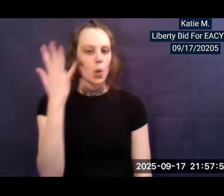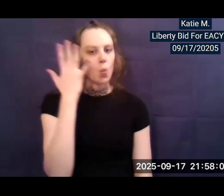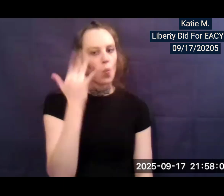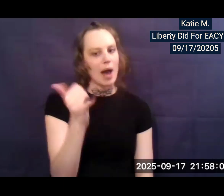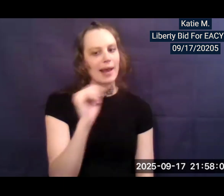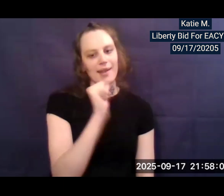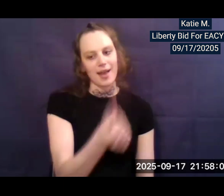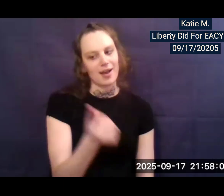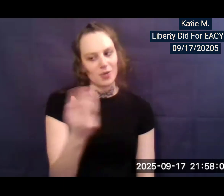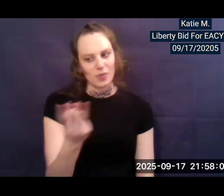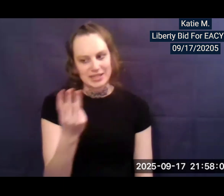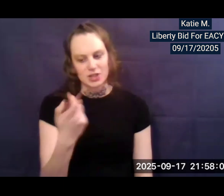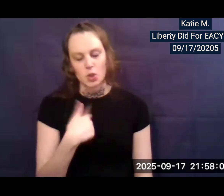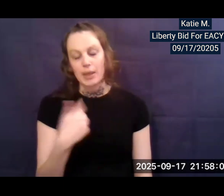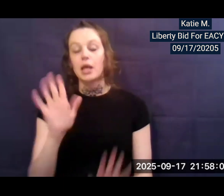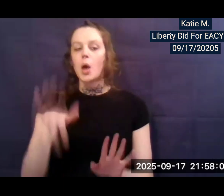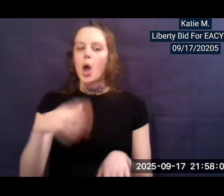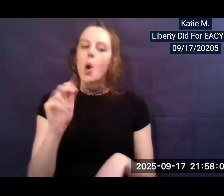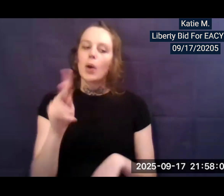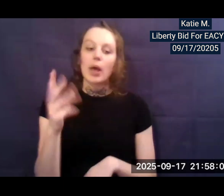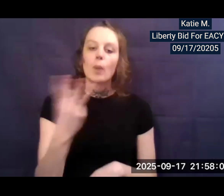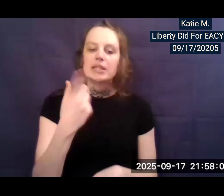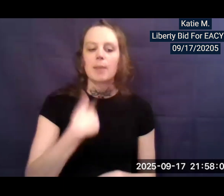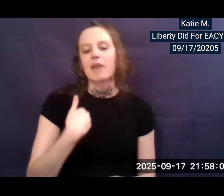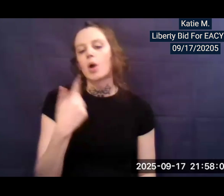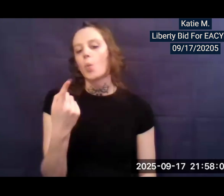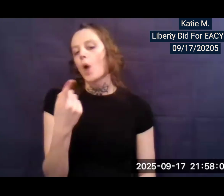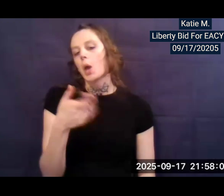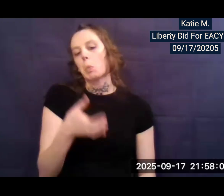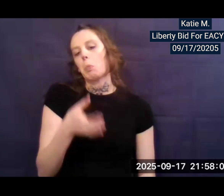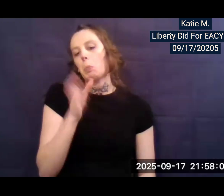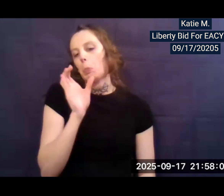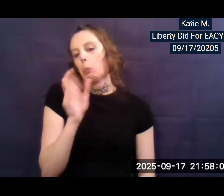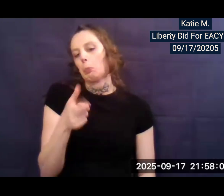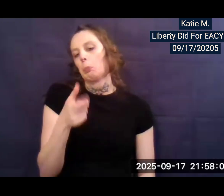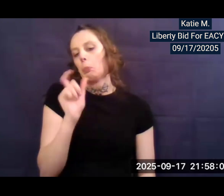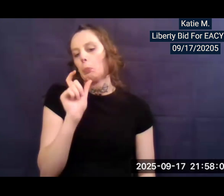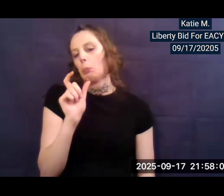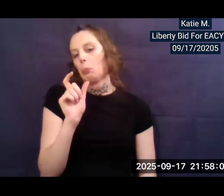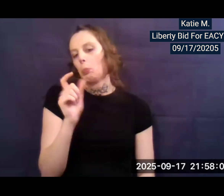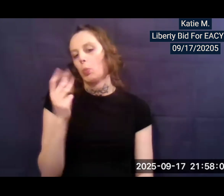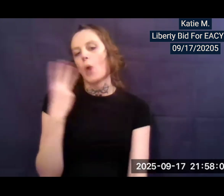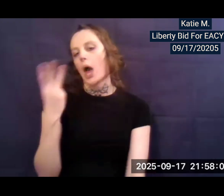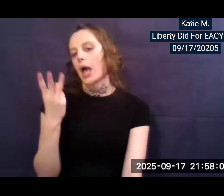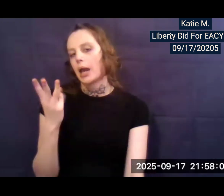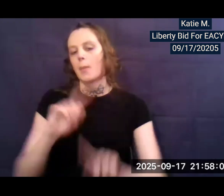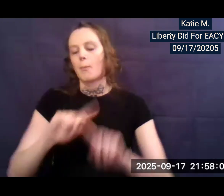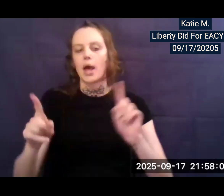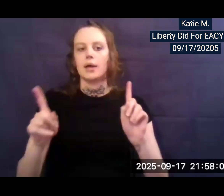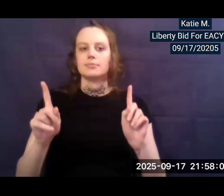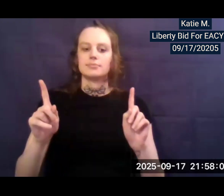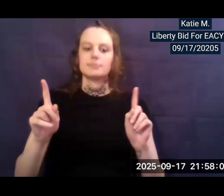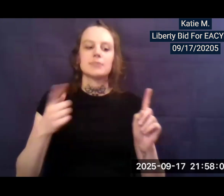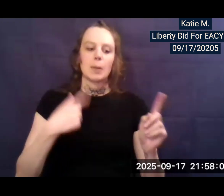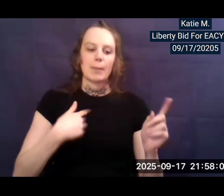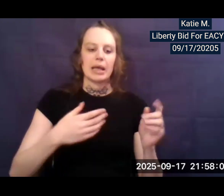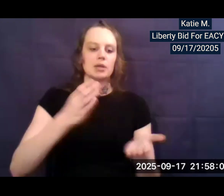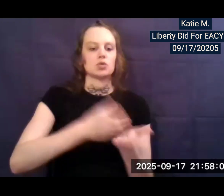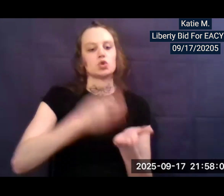two bottles, and I was eating fast food the rest of the week and stopped the program because I started drinking